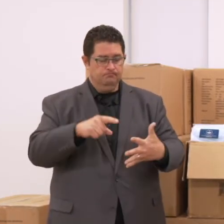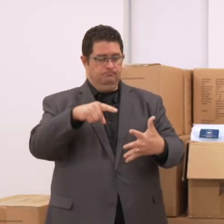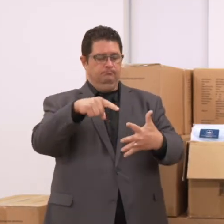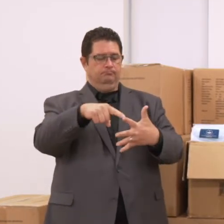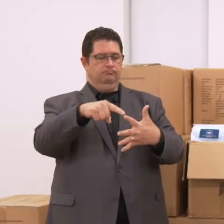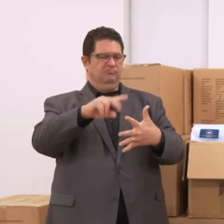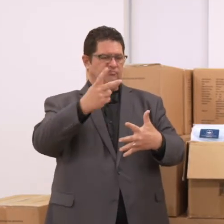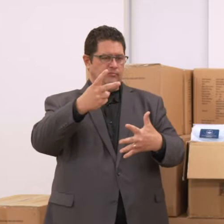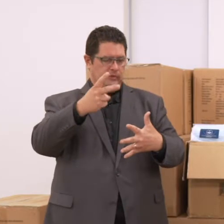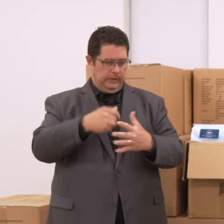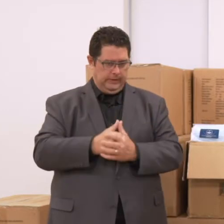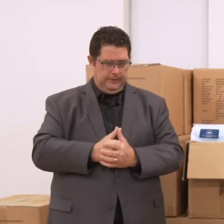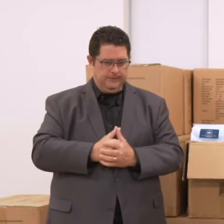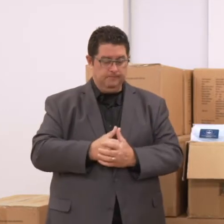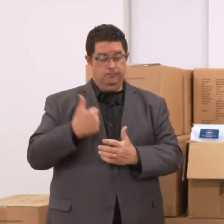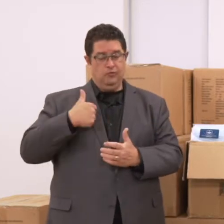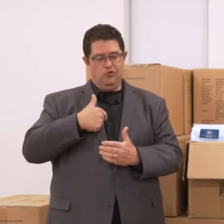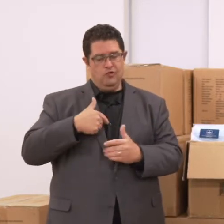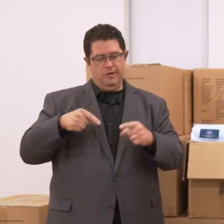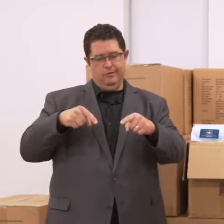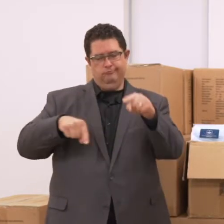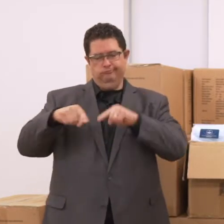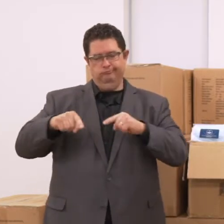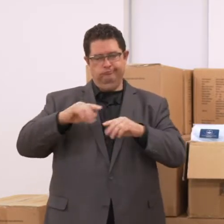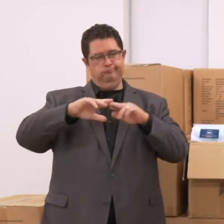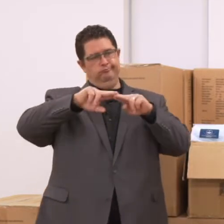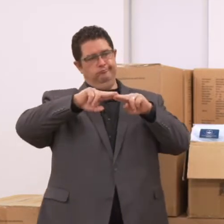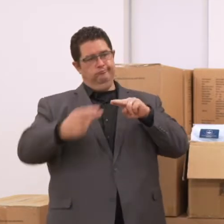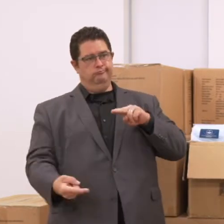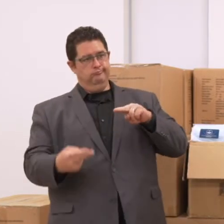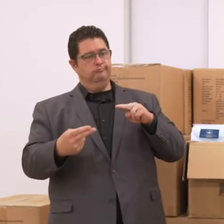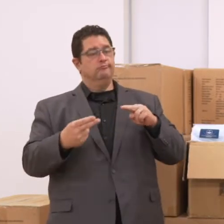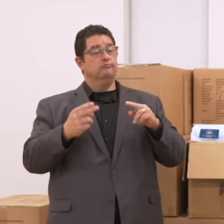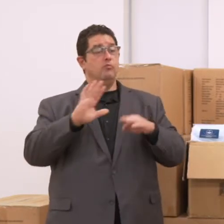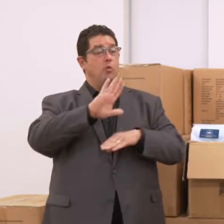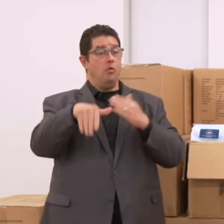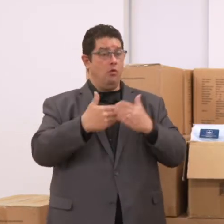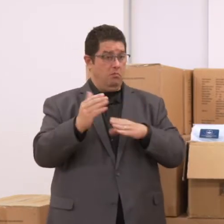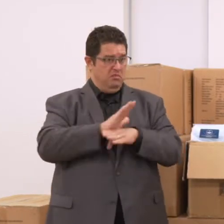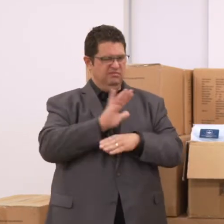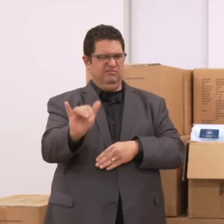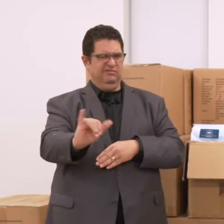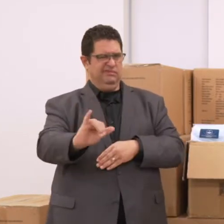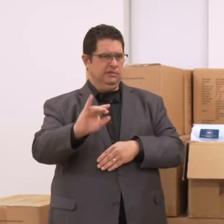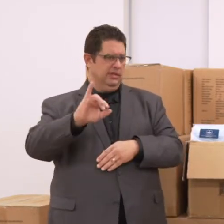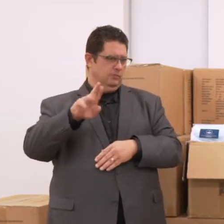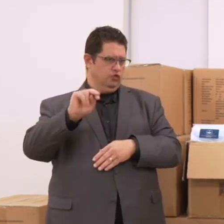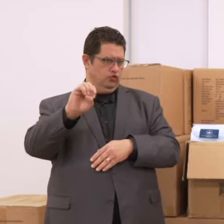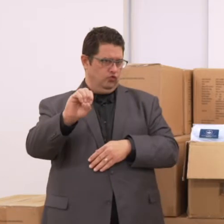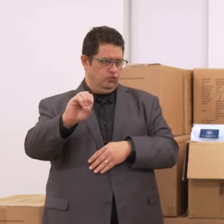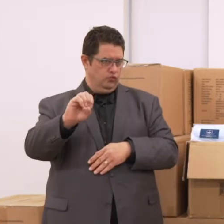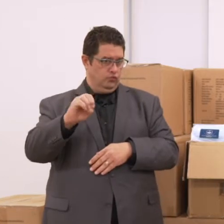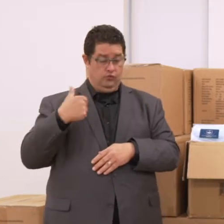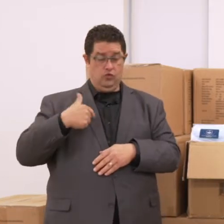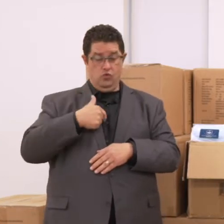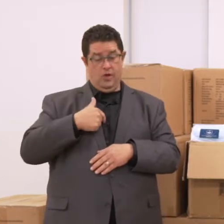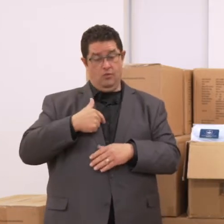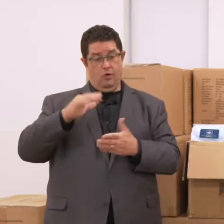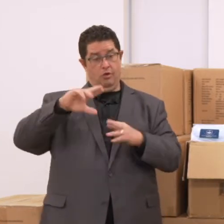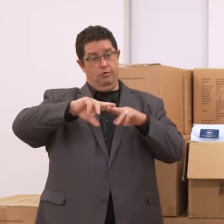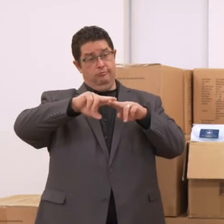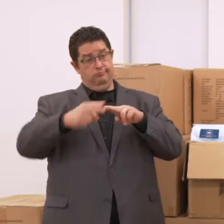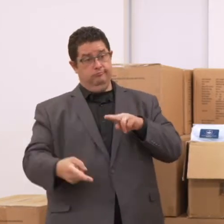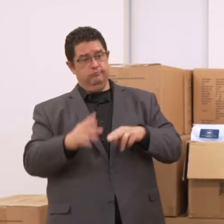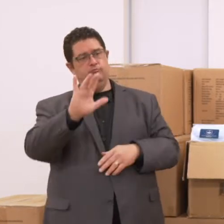Secondly, we will be rolling back occupancy for all businesses similar to where they were in June. We will roll back the occupancy